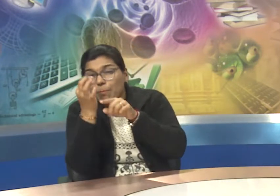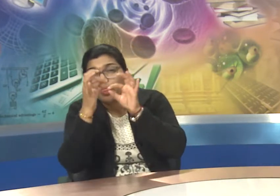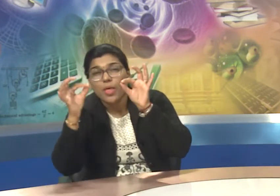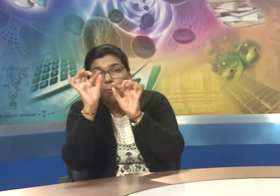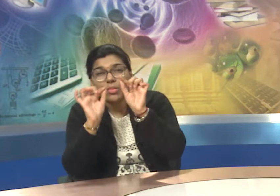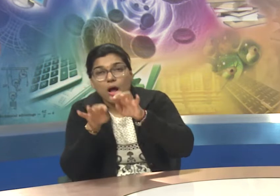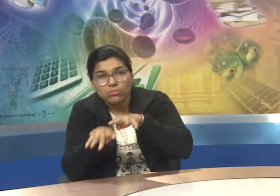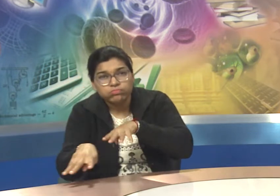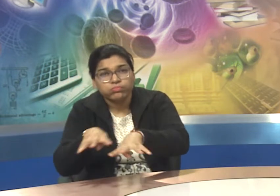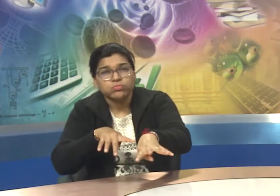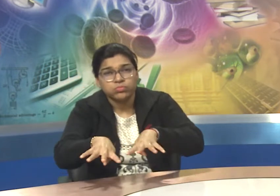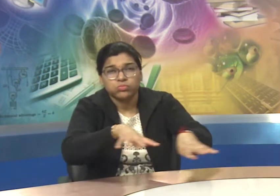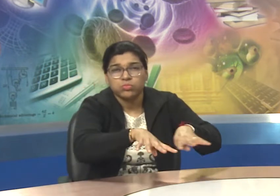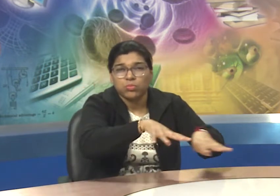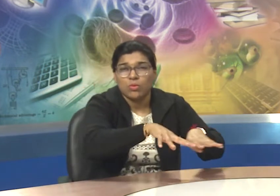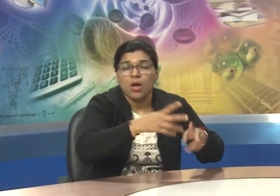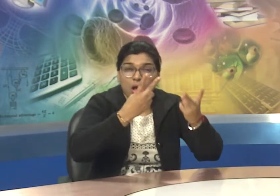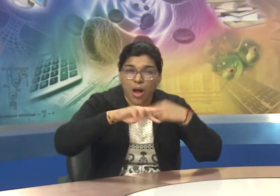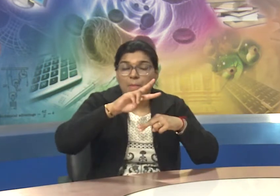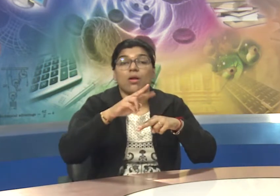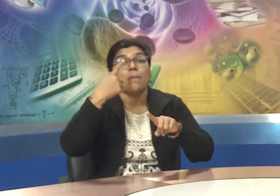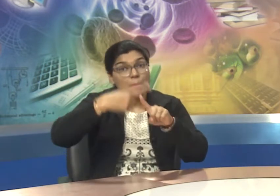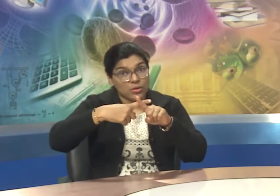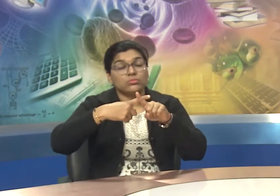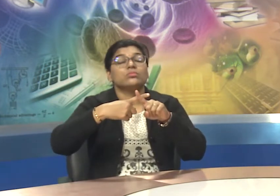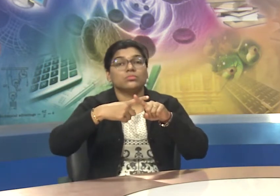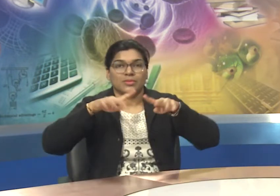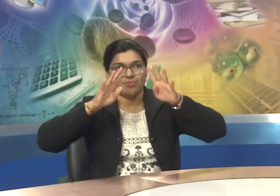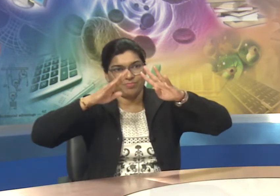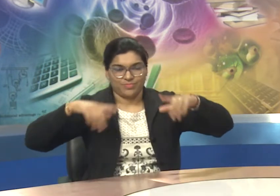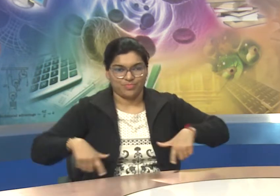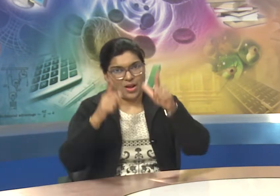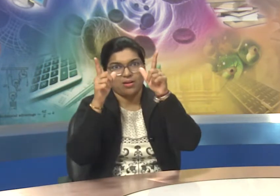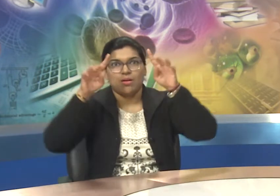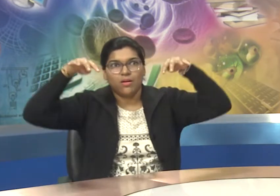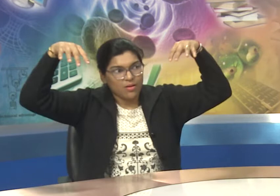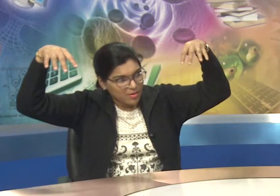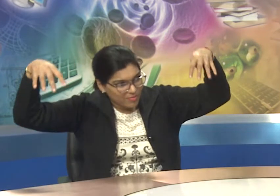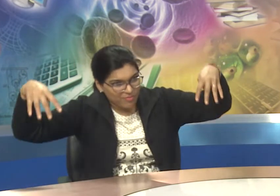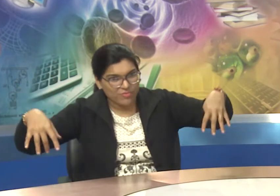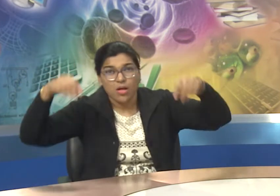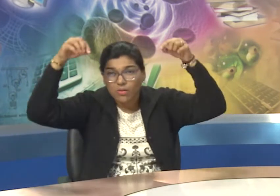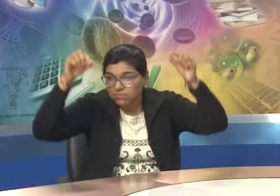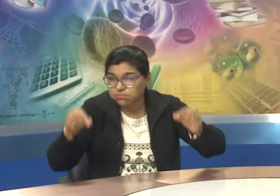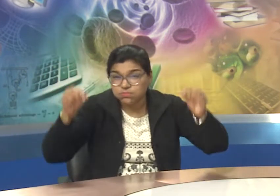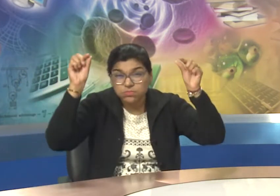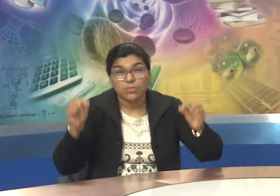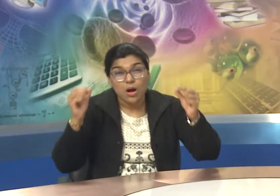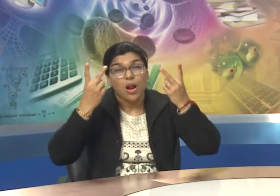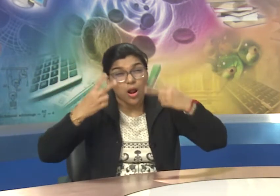are at first as slender as cotton thread.